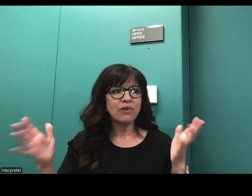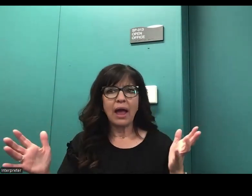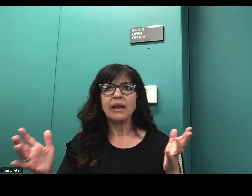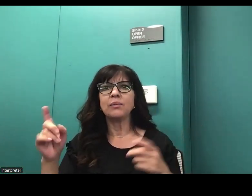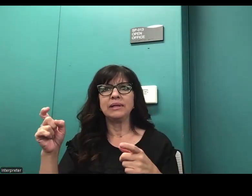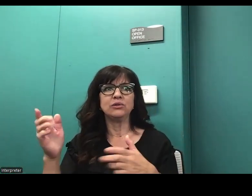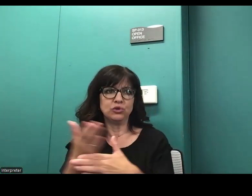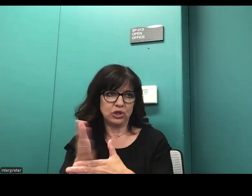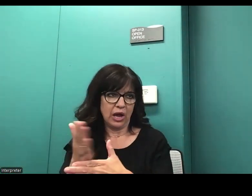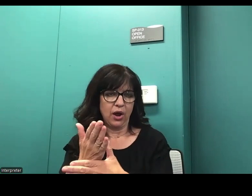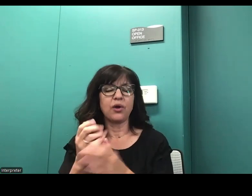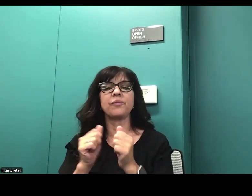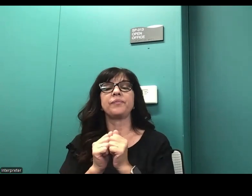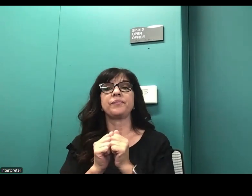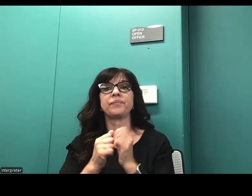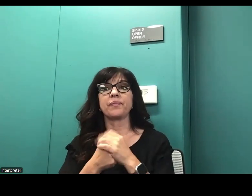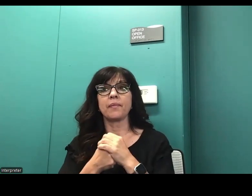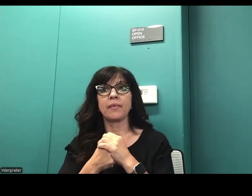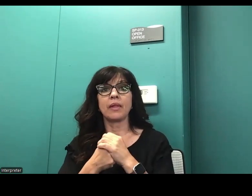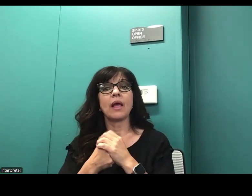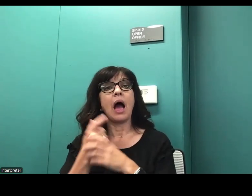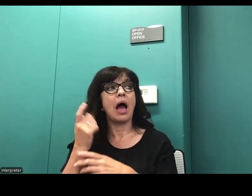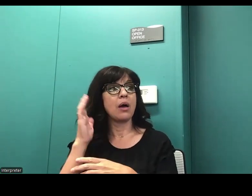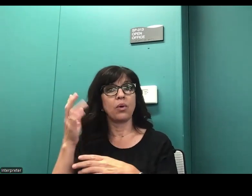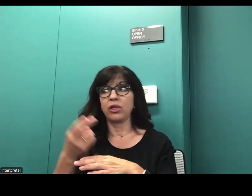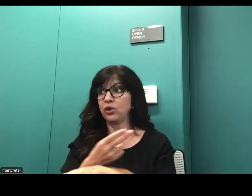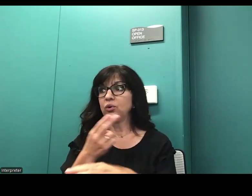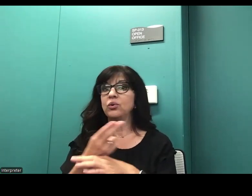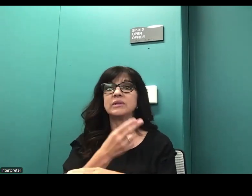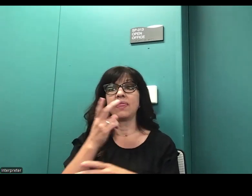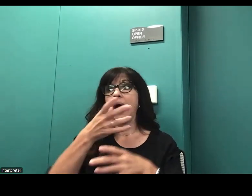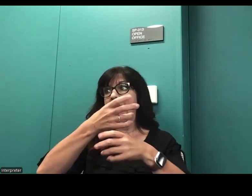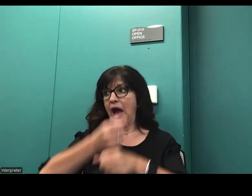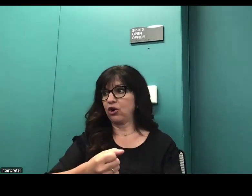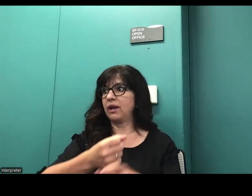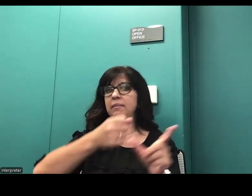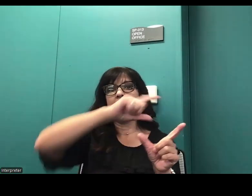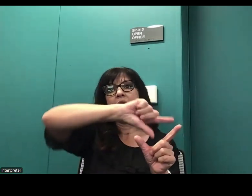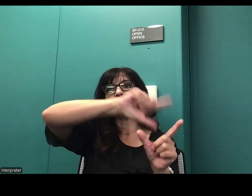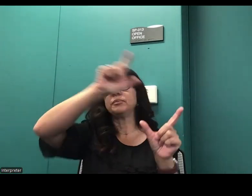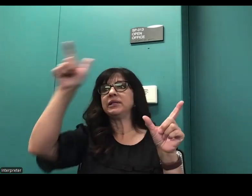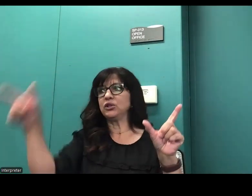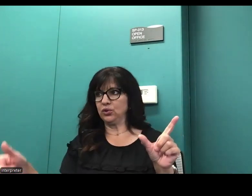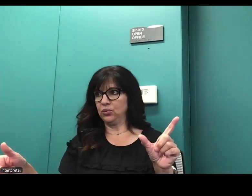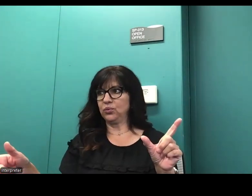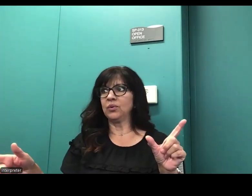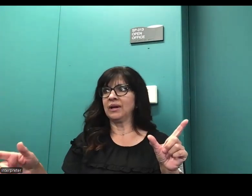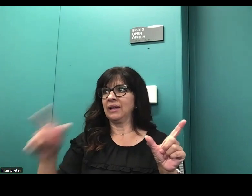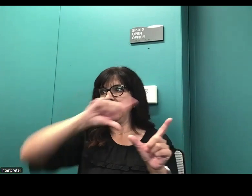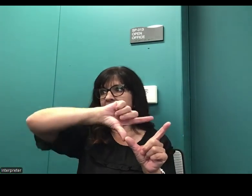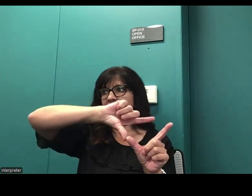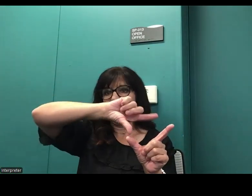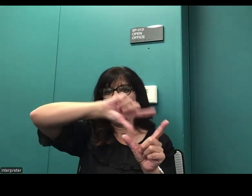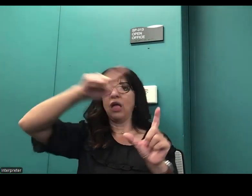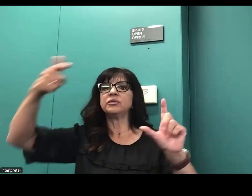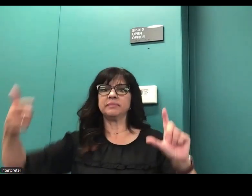need to share those. I'm going to use the acronym LGBTQ plus. I identify as queer. I know some people are not